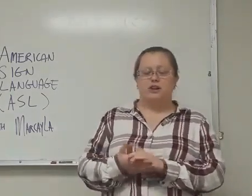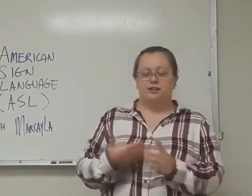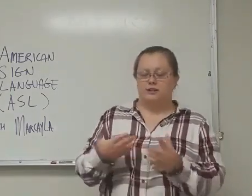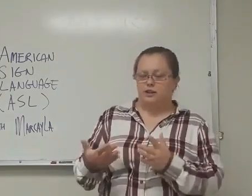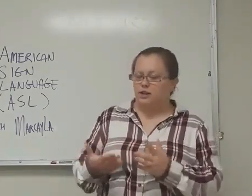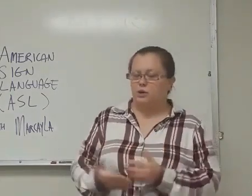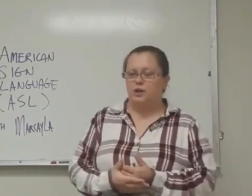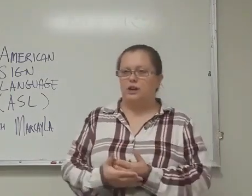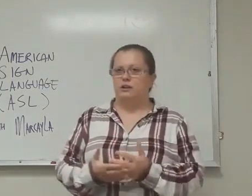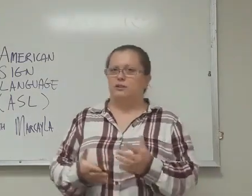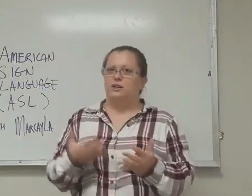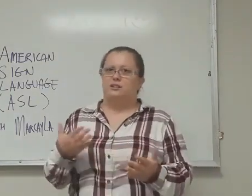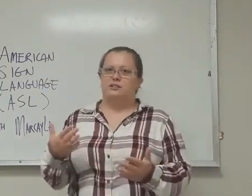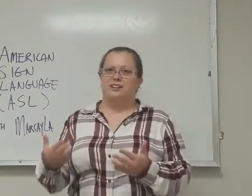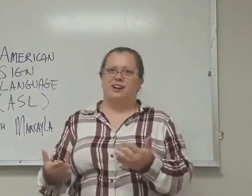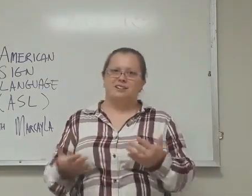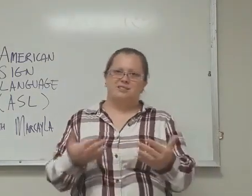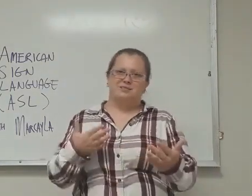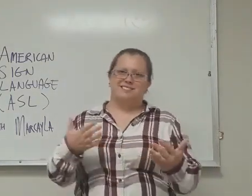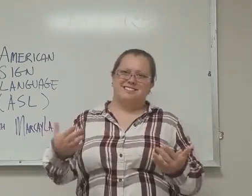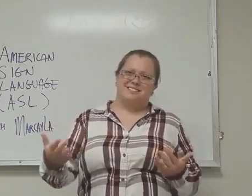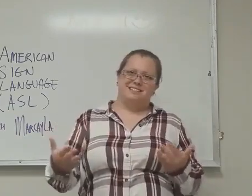"Is everything okay?" I mean, yeah,